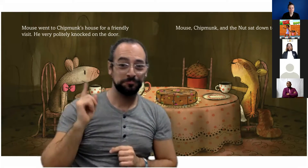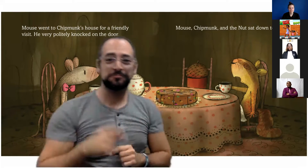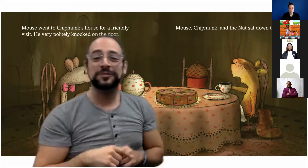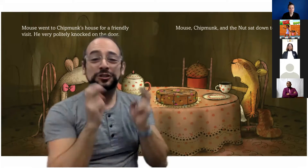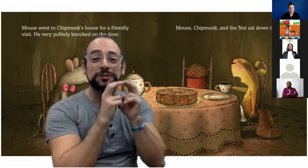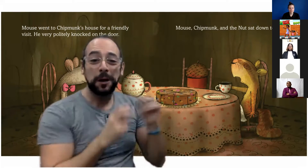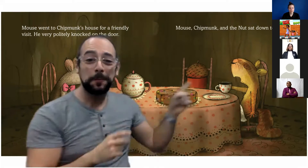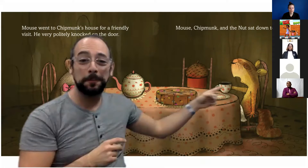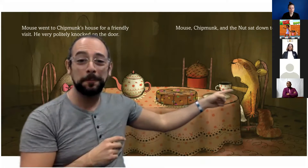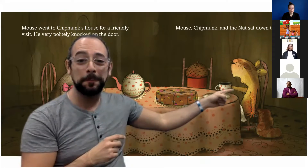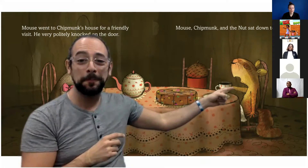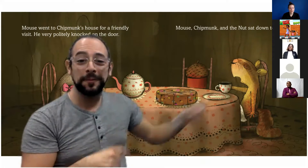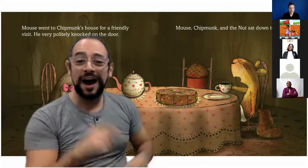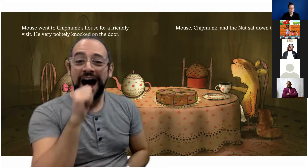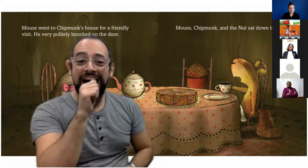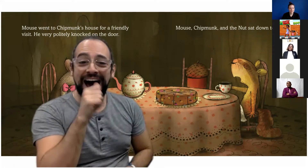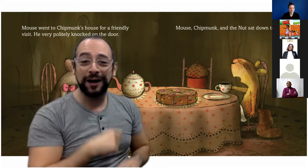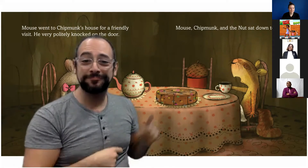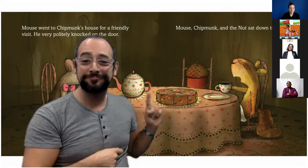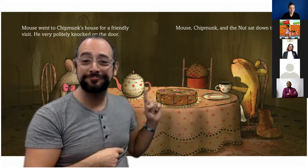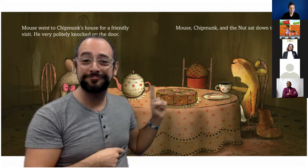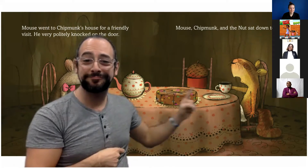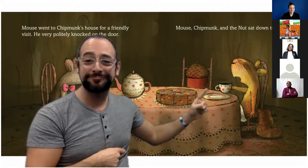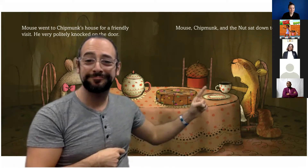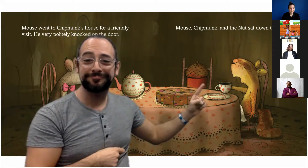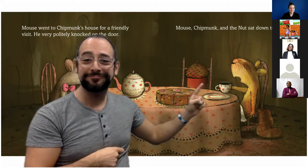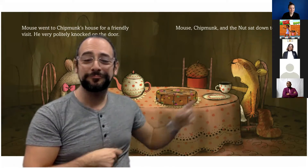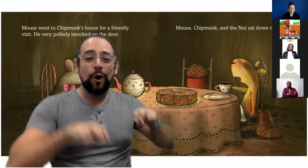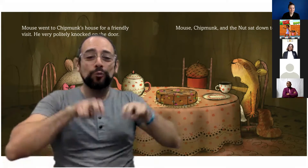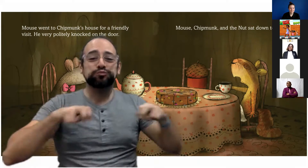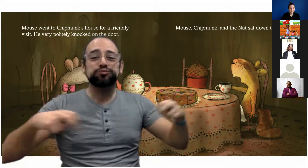Mouse, Chipmunk, and the nut